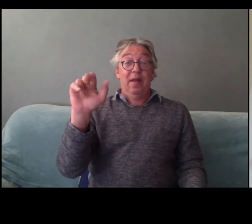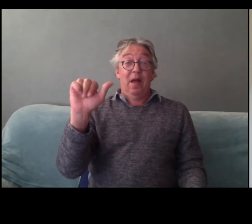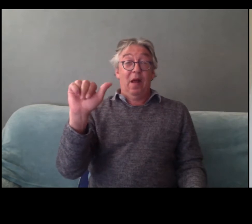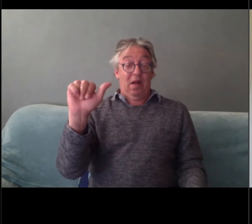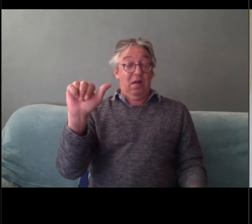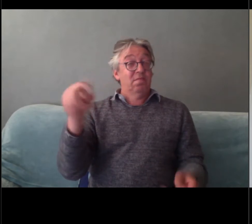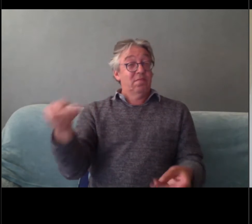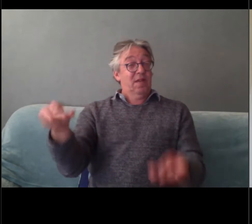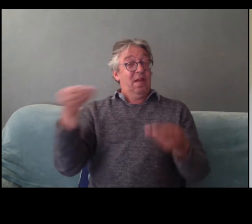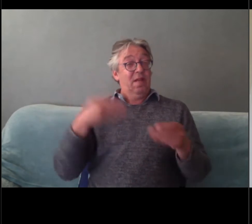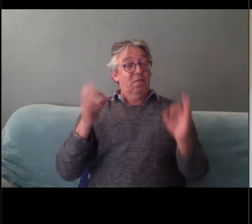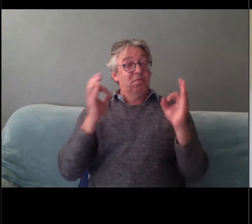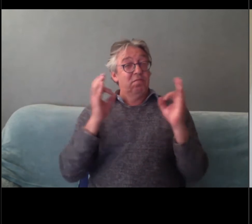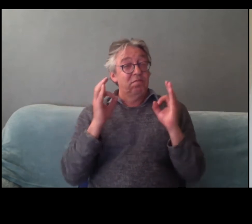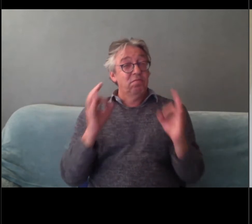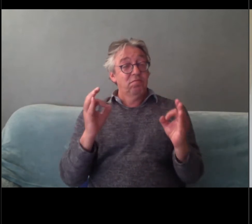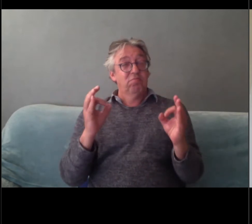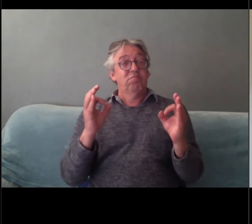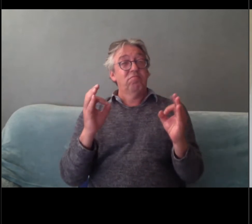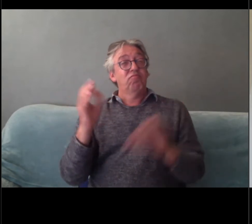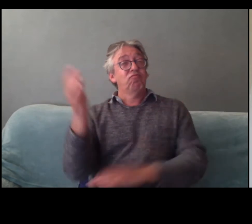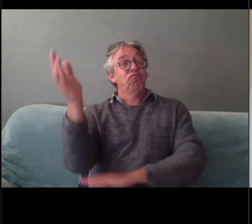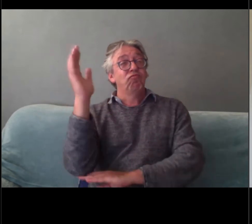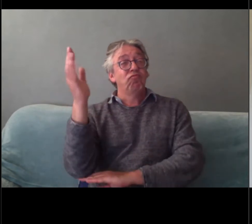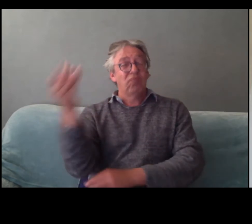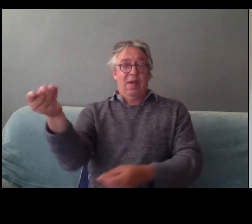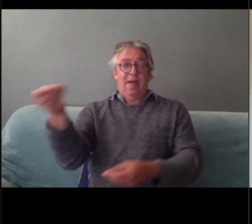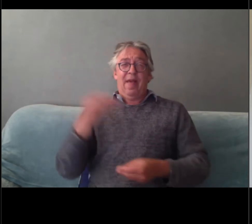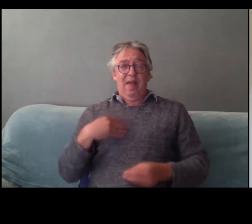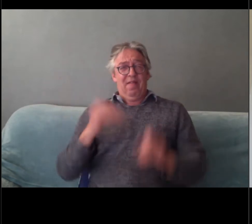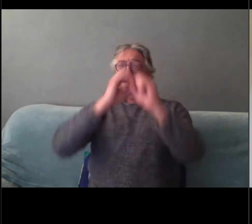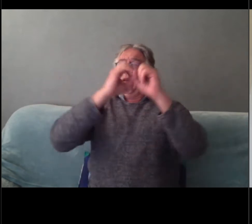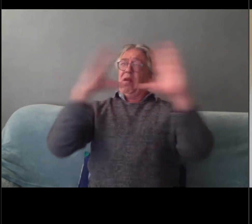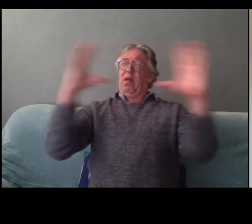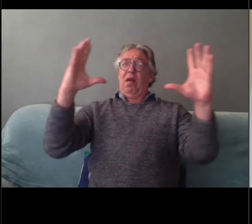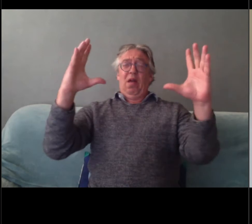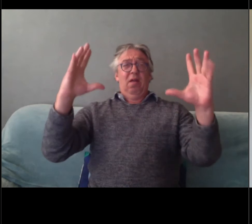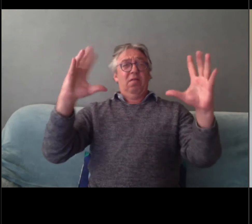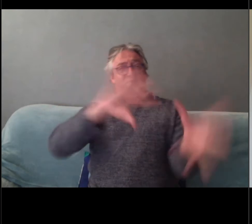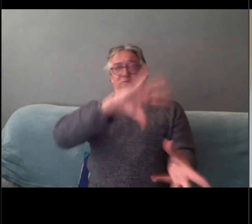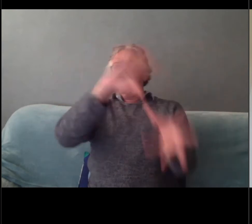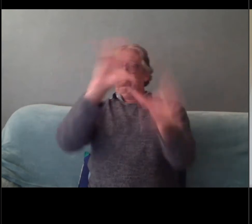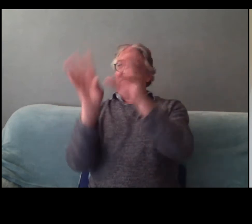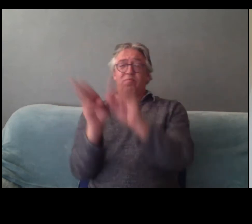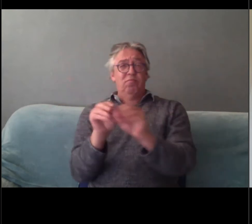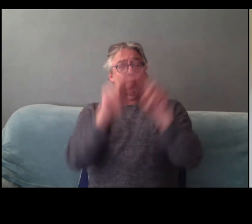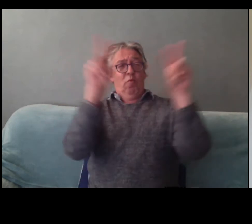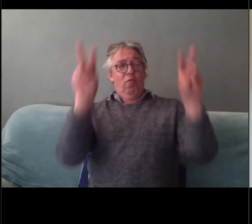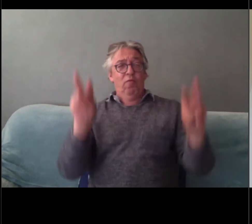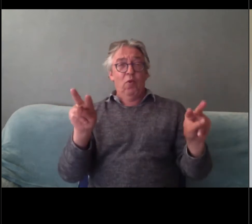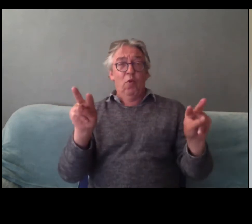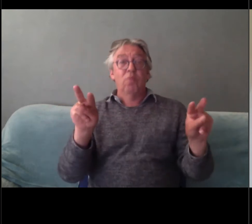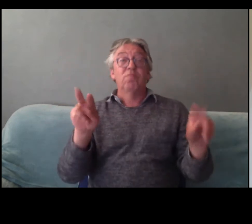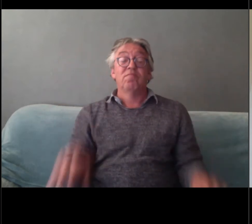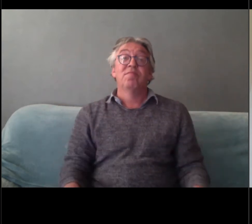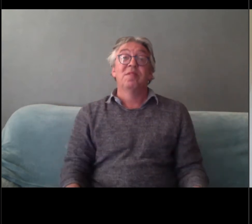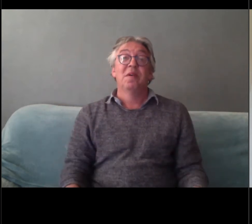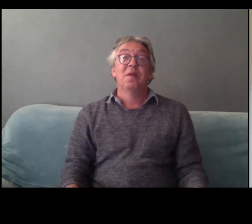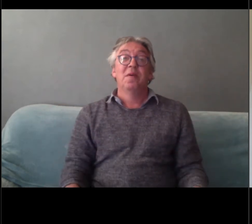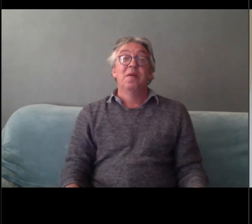overview, which helps to make our presentation a little bit easier, but we will end up very much in the same place. Some of the key messages that we want